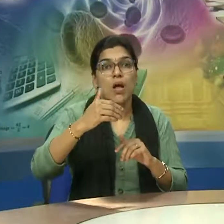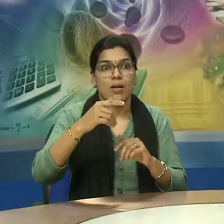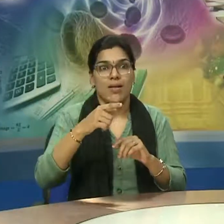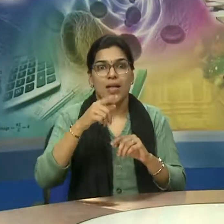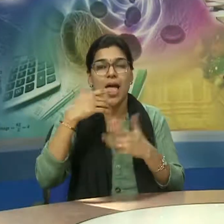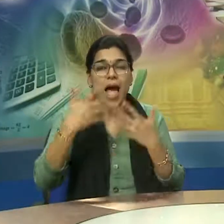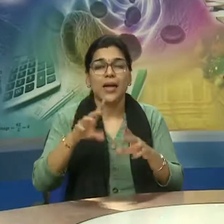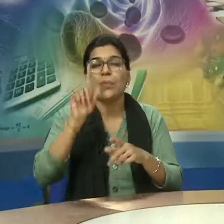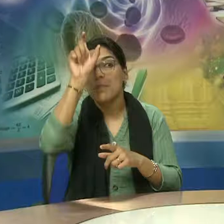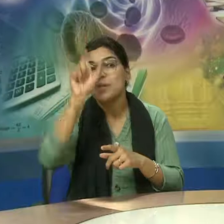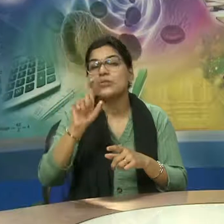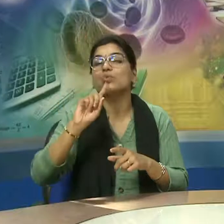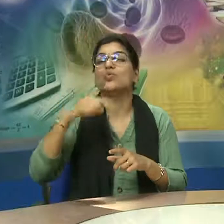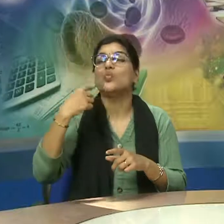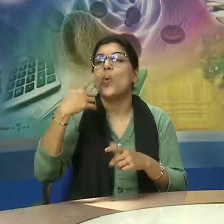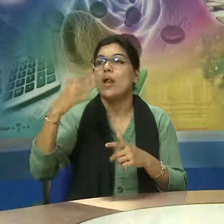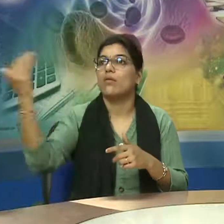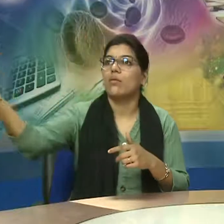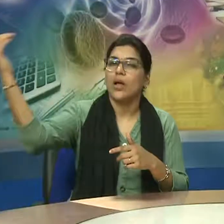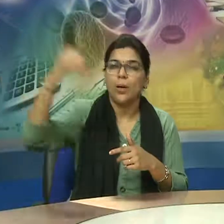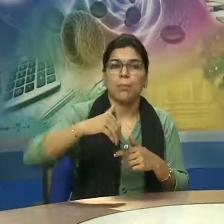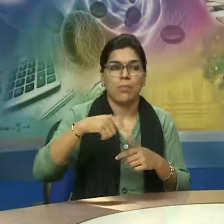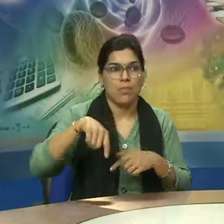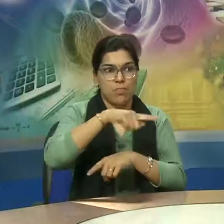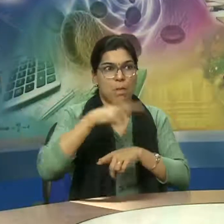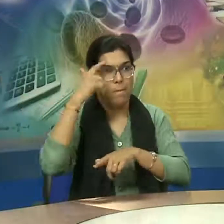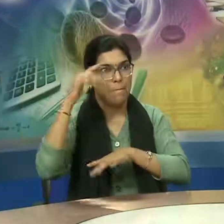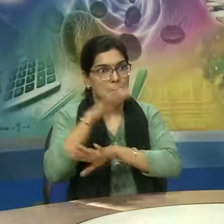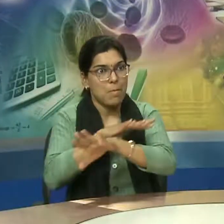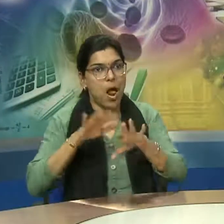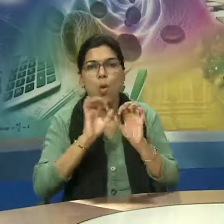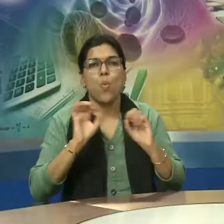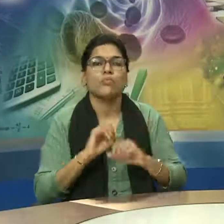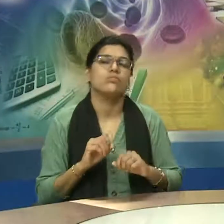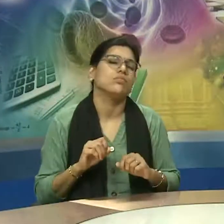but in olden days people